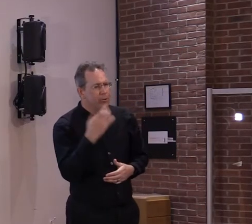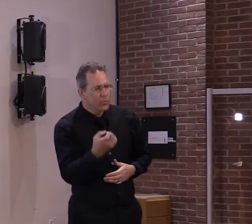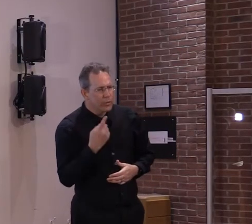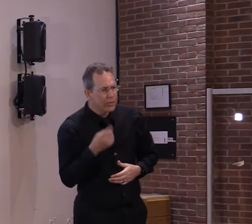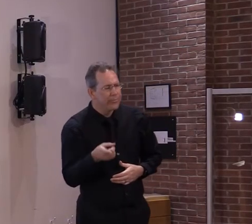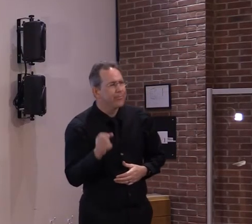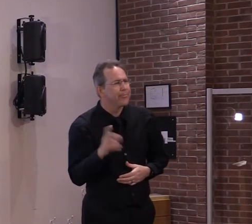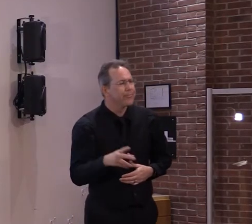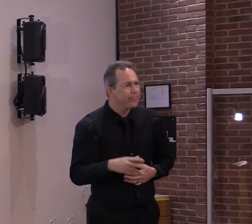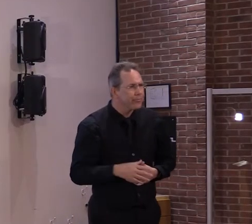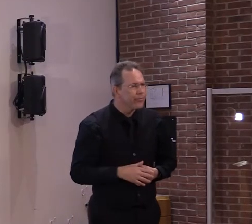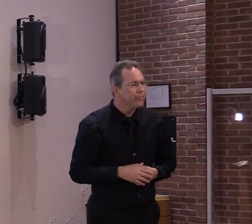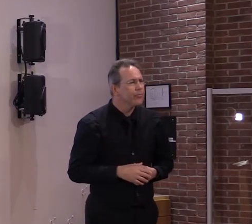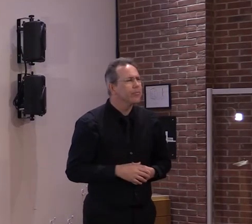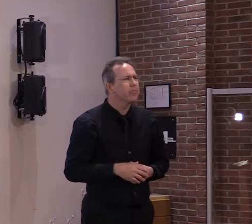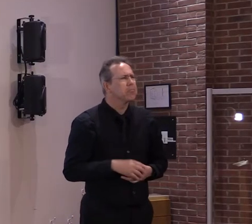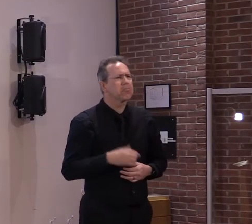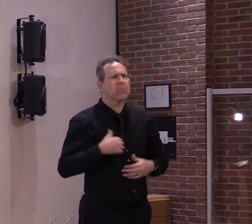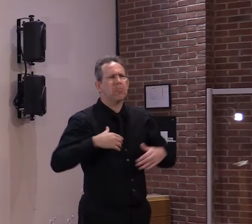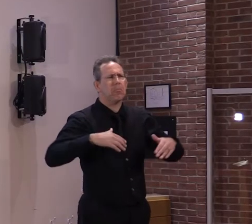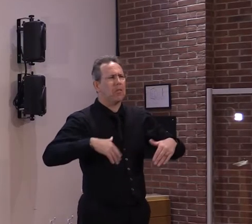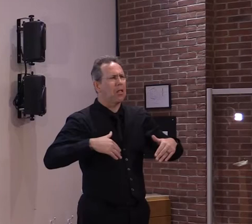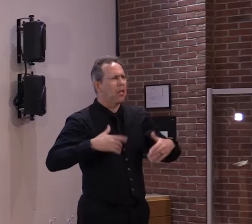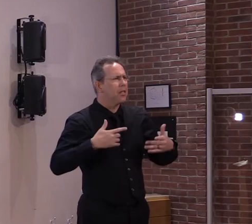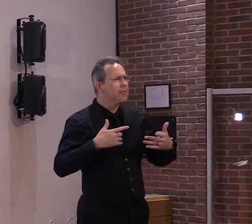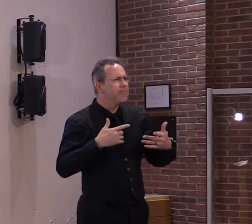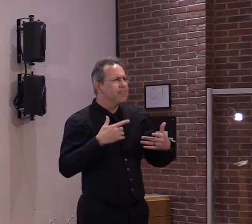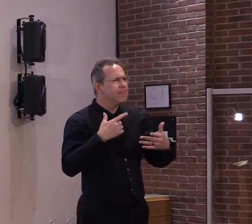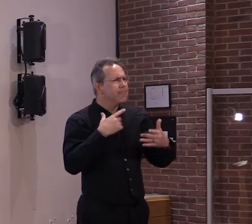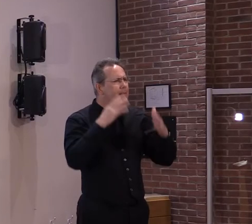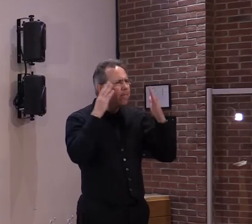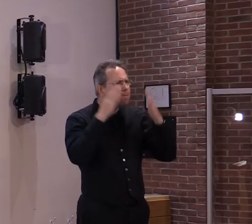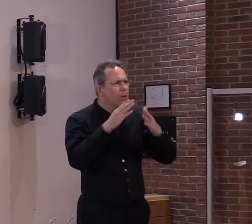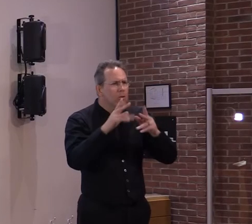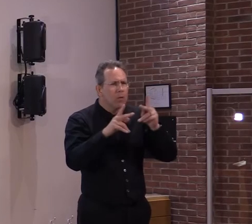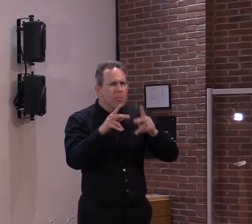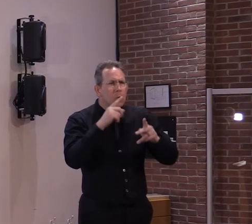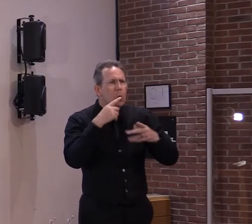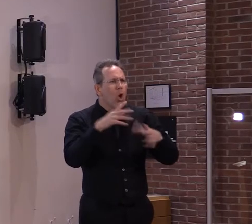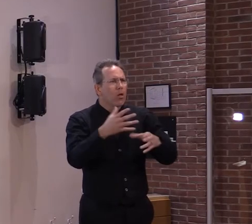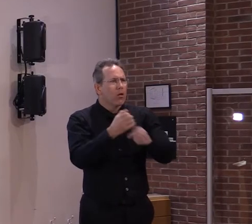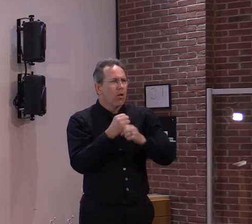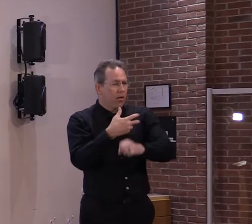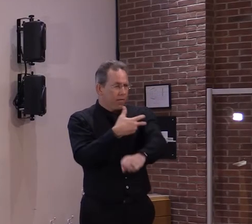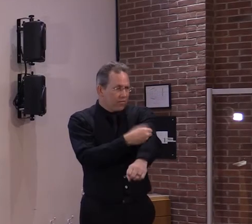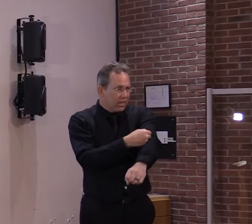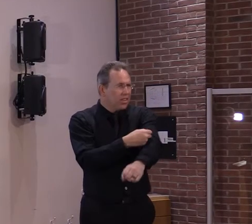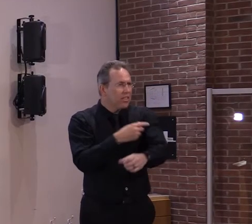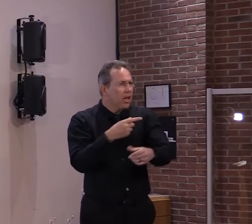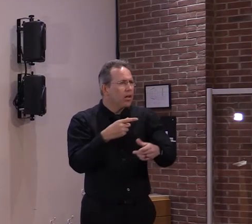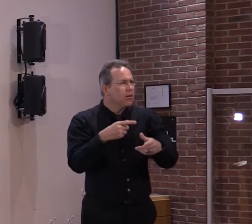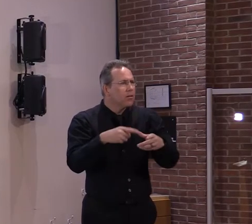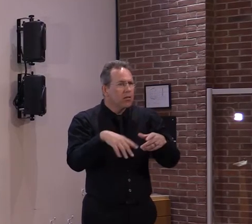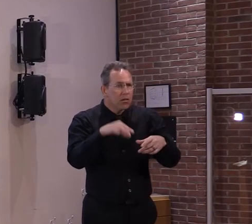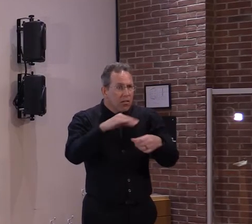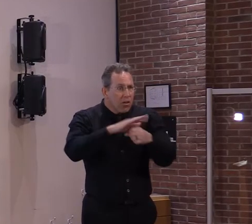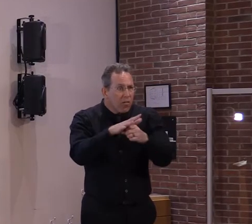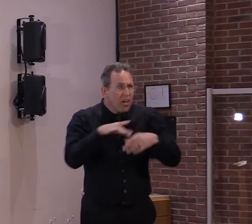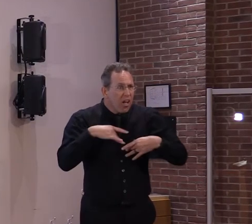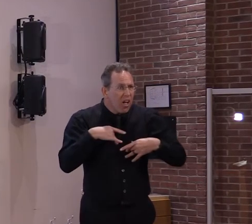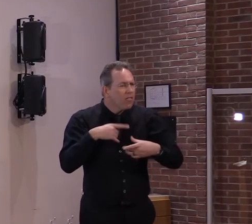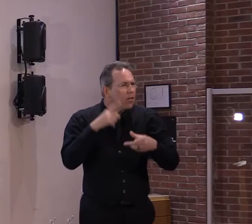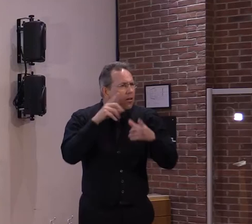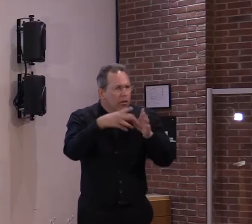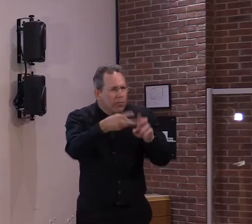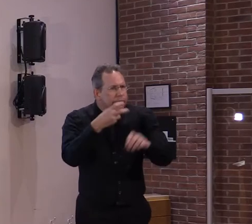targeted those tests to do the whole genome sequencing on. And the reason being, because